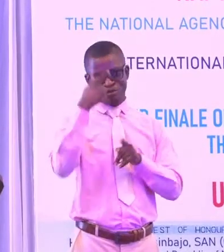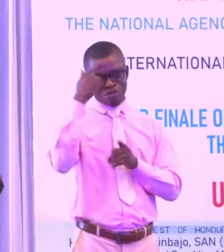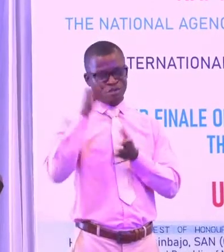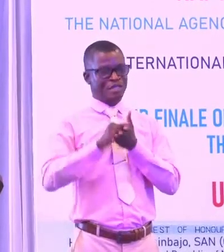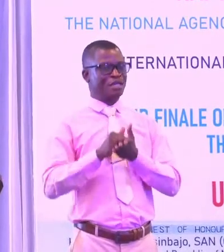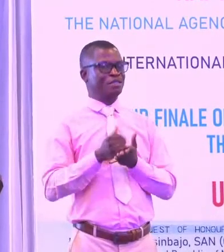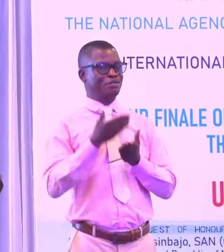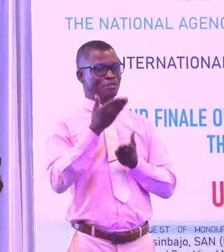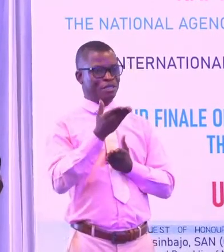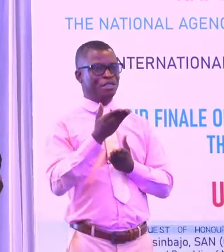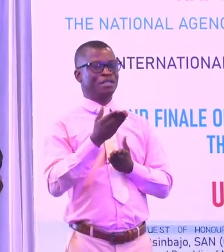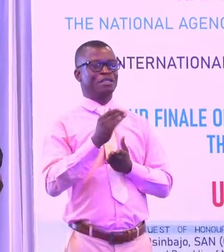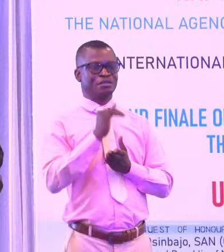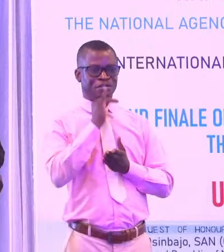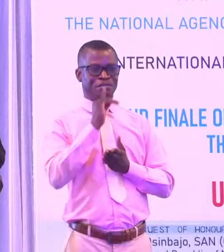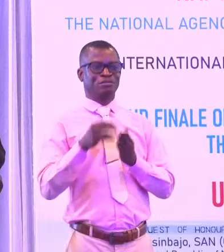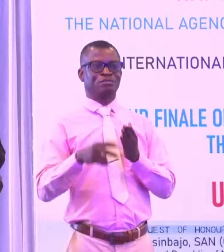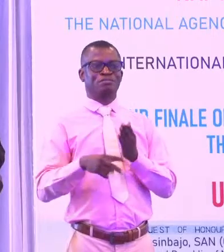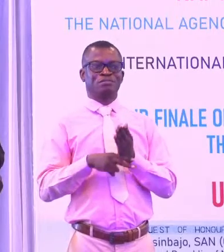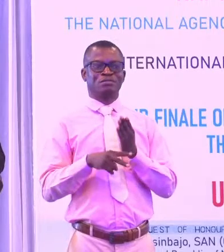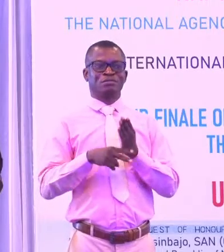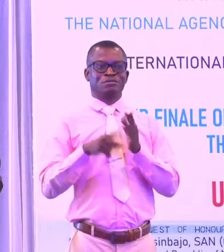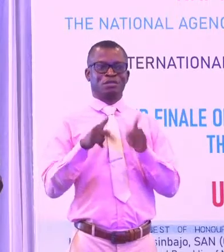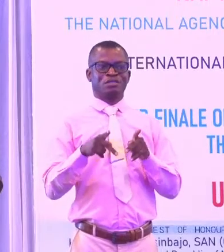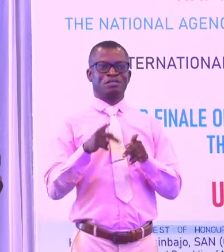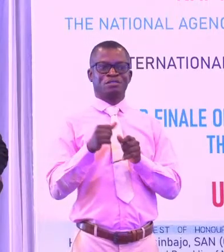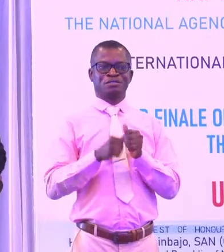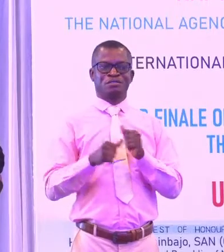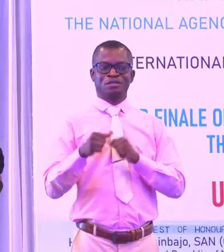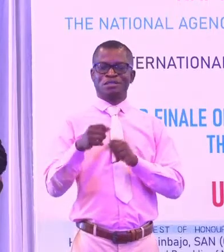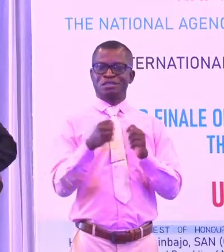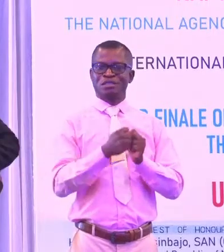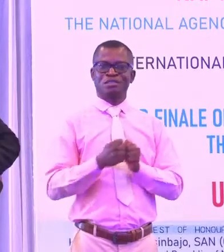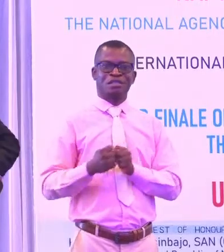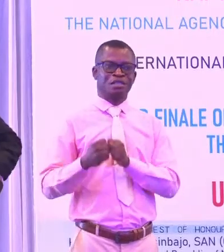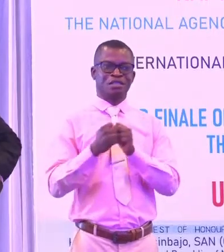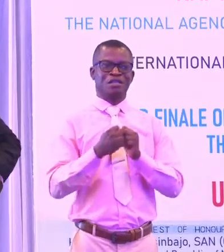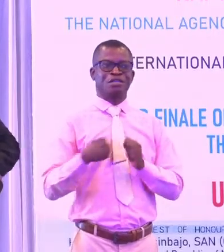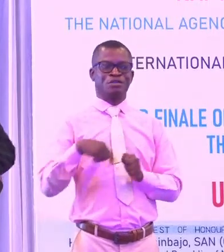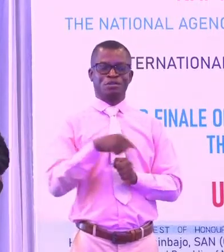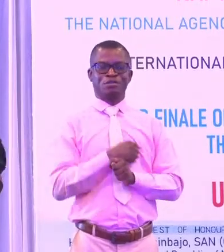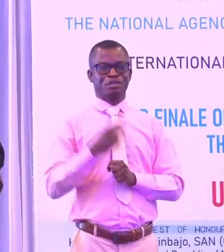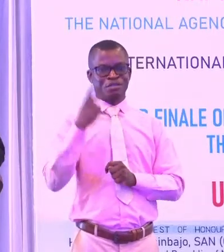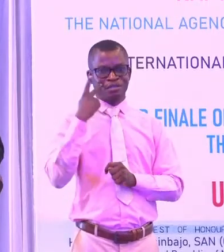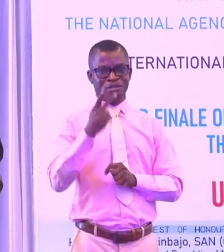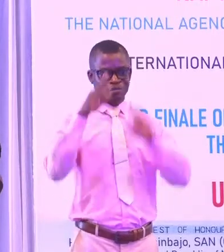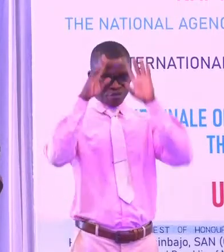Vice President every day, and together they see the President every day.